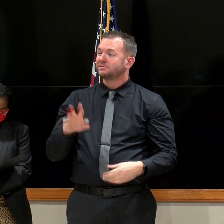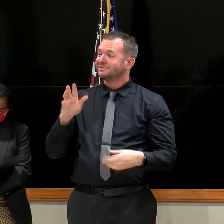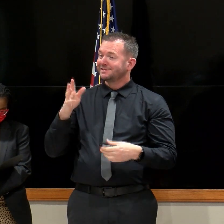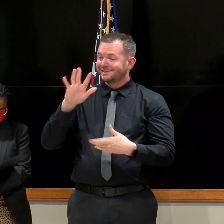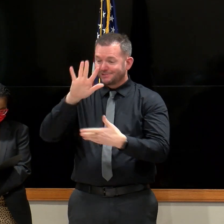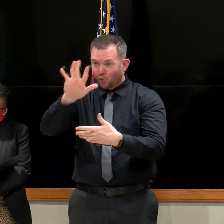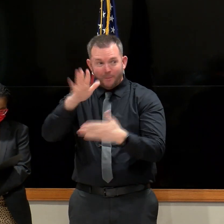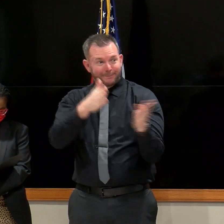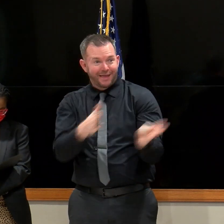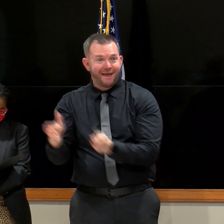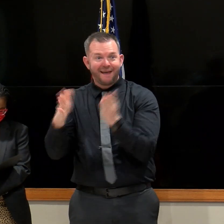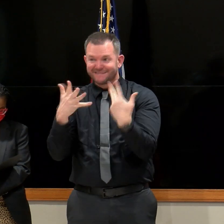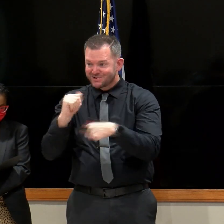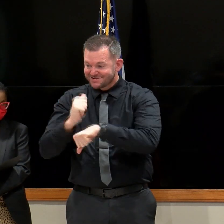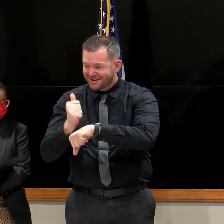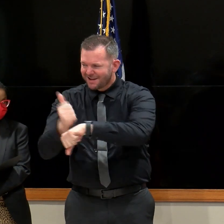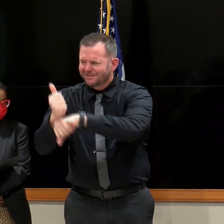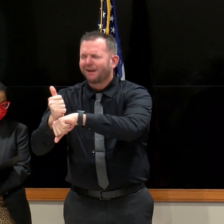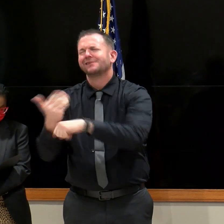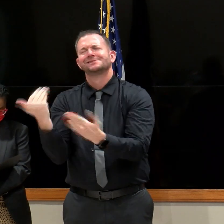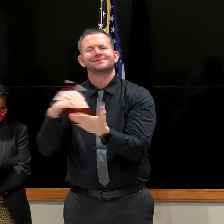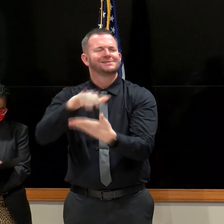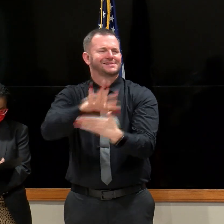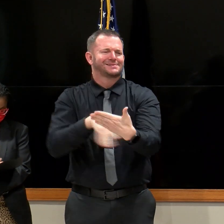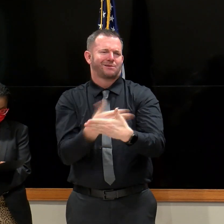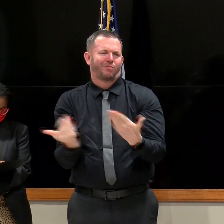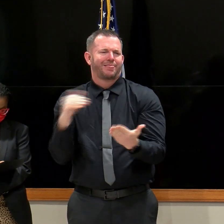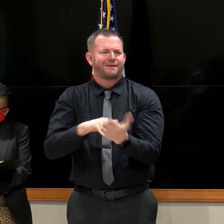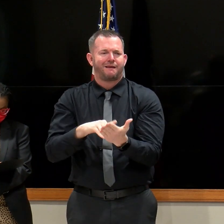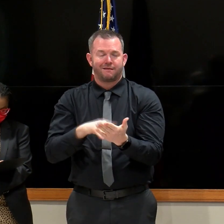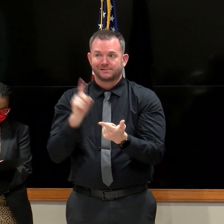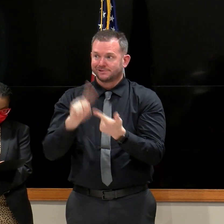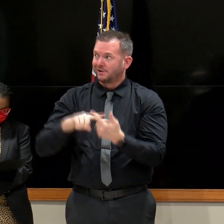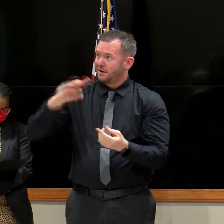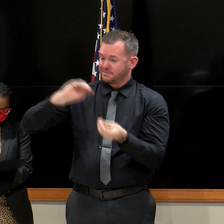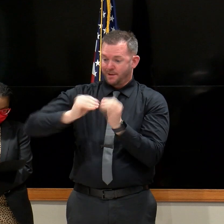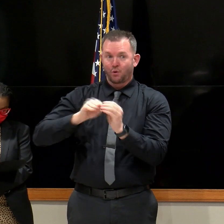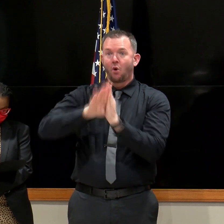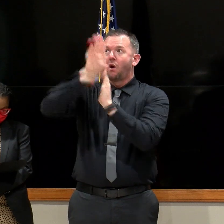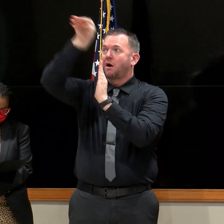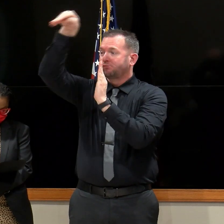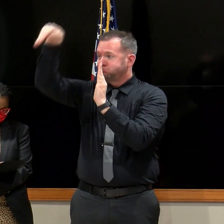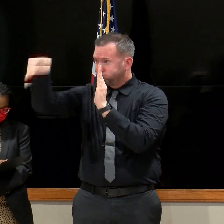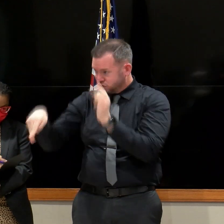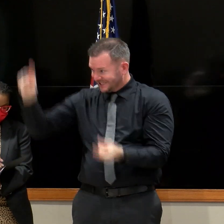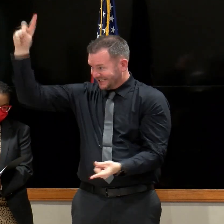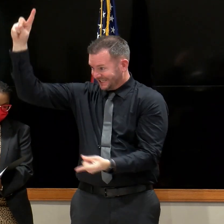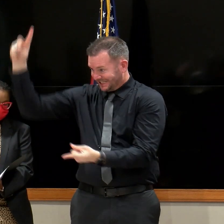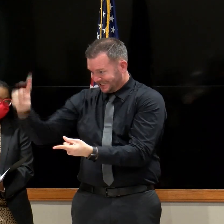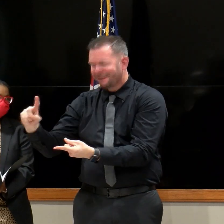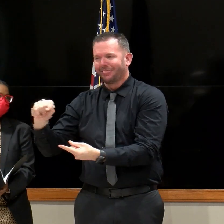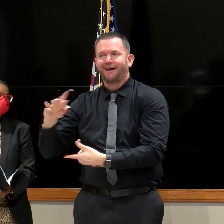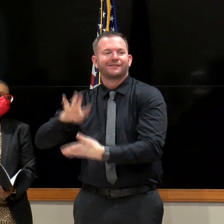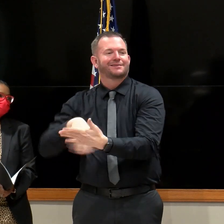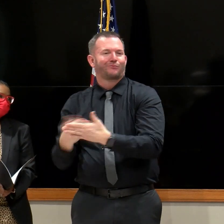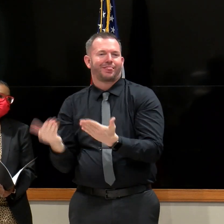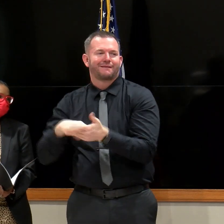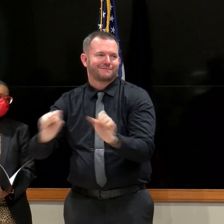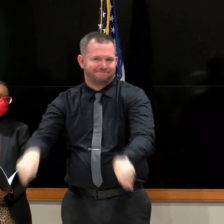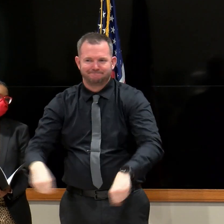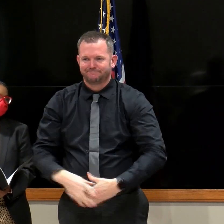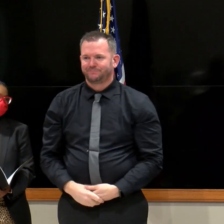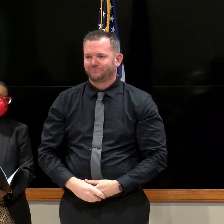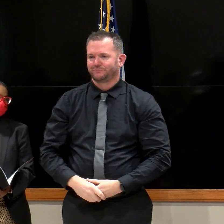for sometime next year. And it's important to do that to keep your loved ones safe and to keep yourself